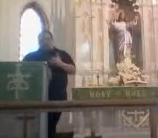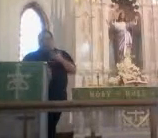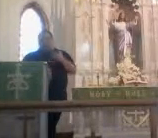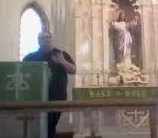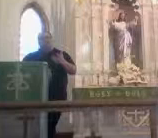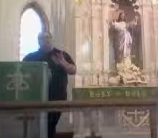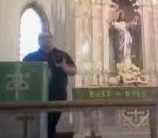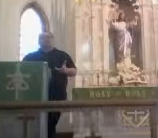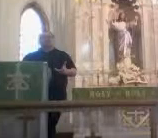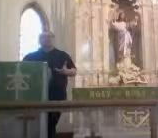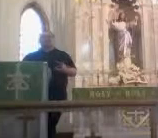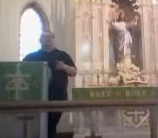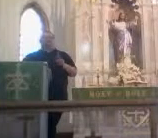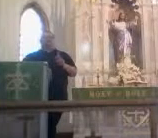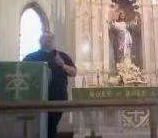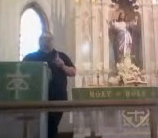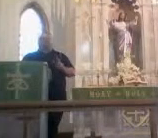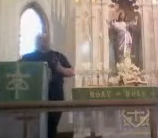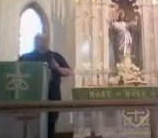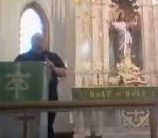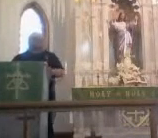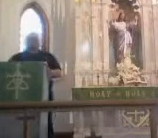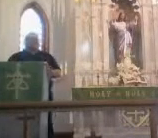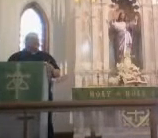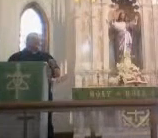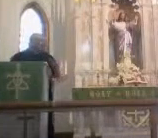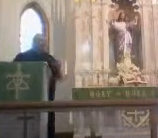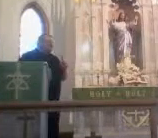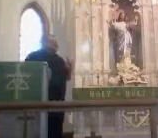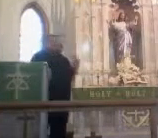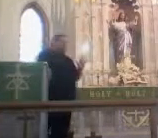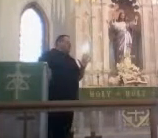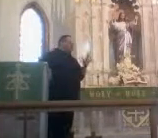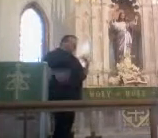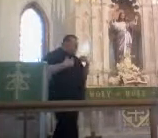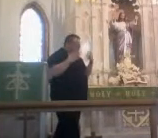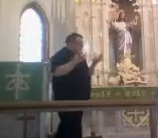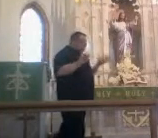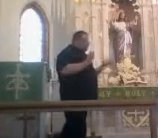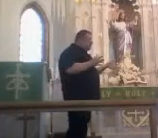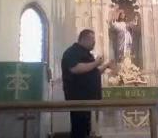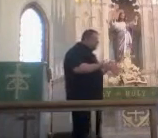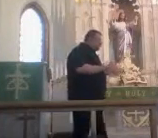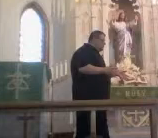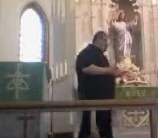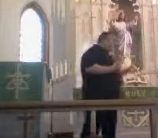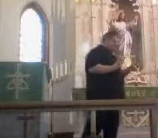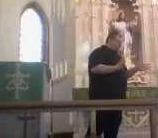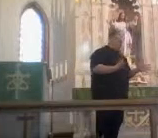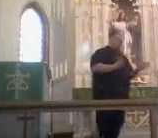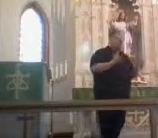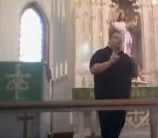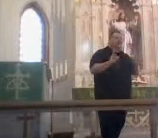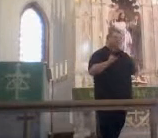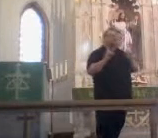our hearts and our minds to him and doing the thing that I think in the Western world, in America, is the hardest